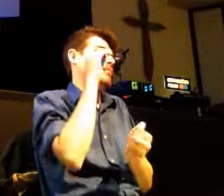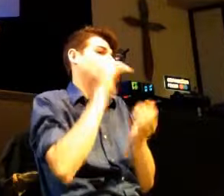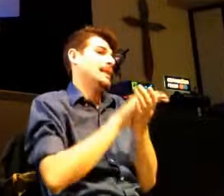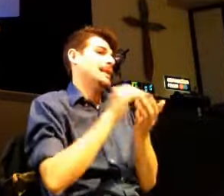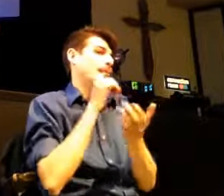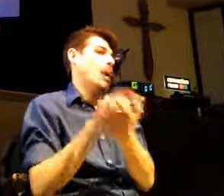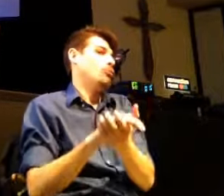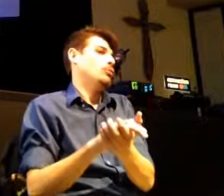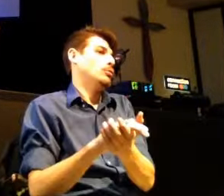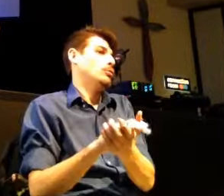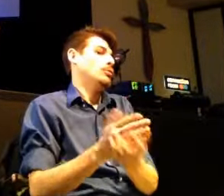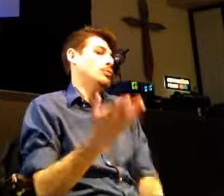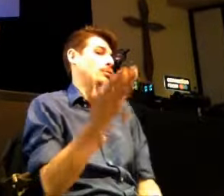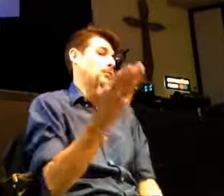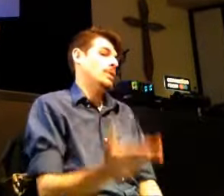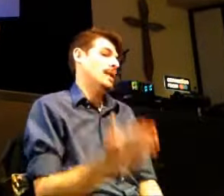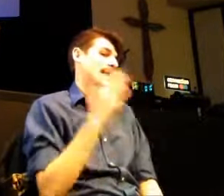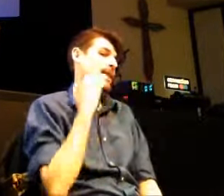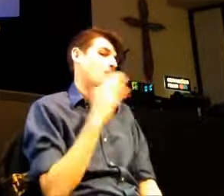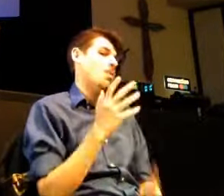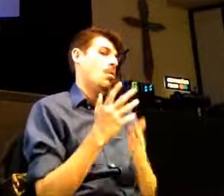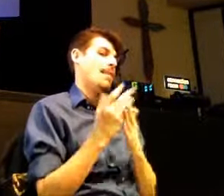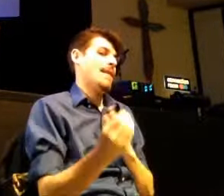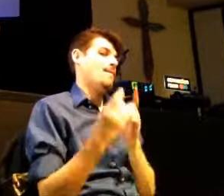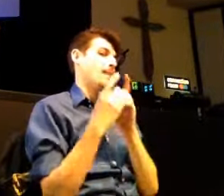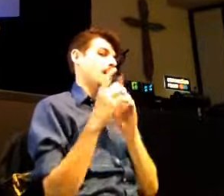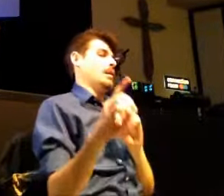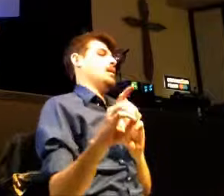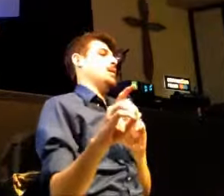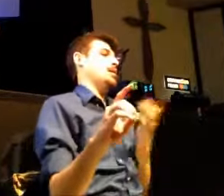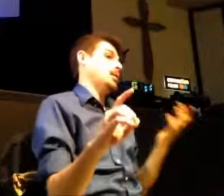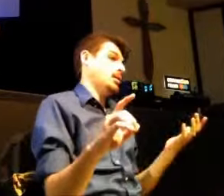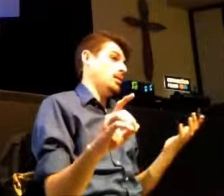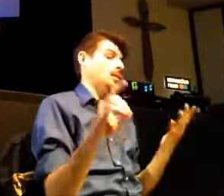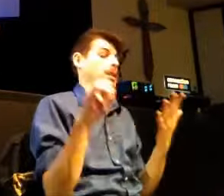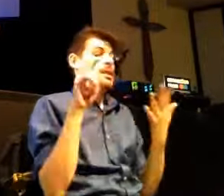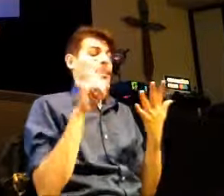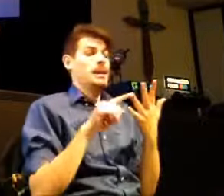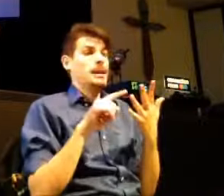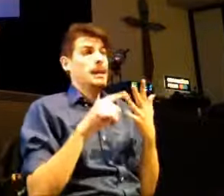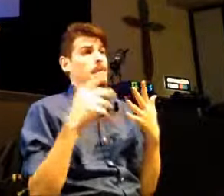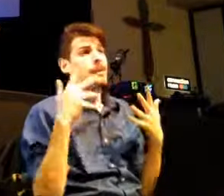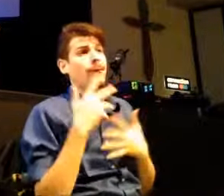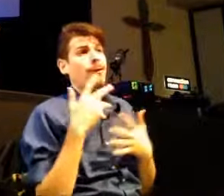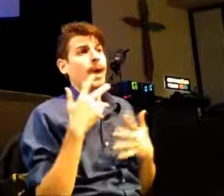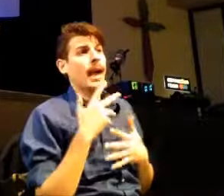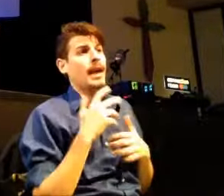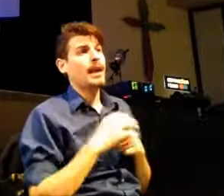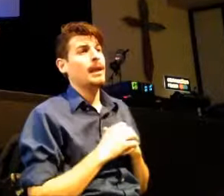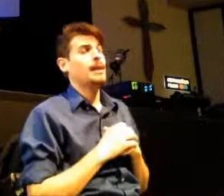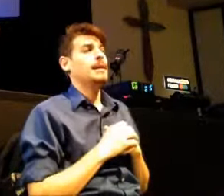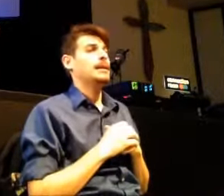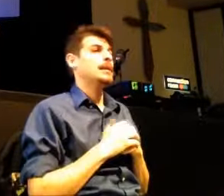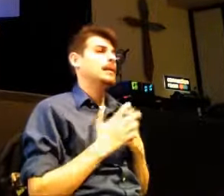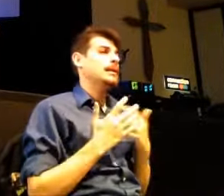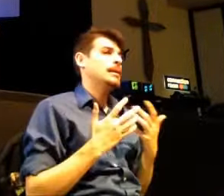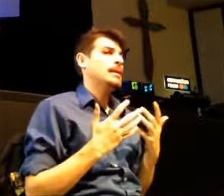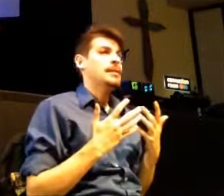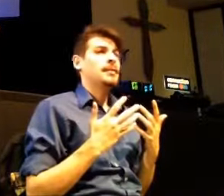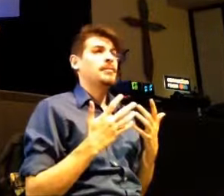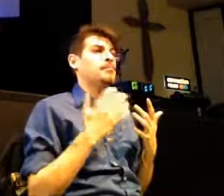or she will leave me. I'm afraid of what it would mean to venture